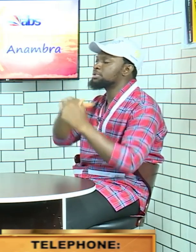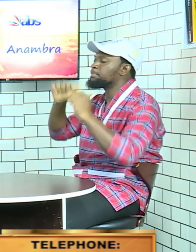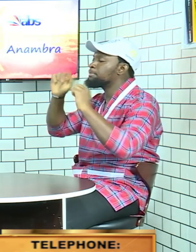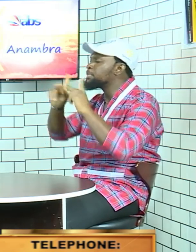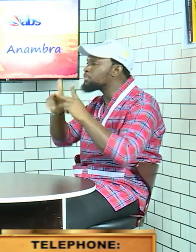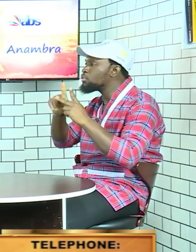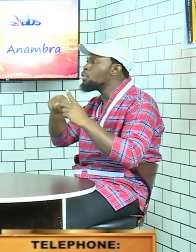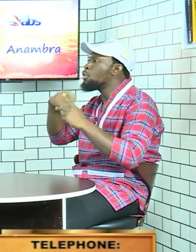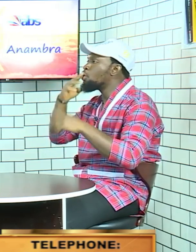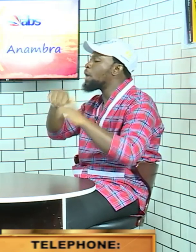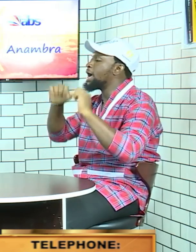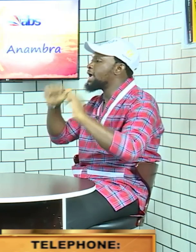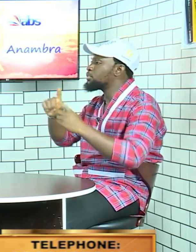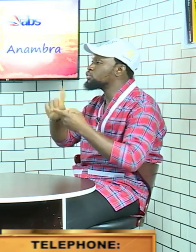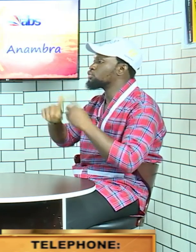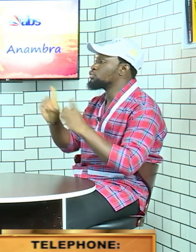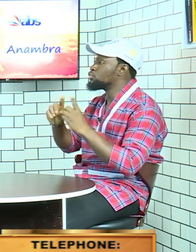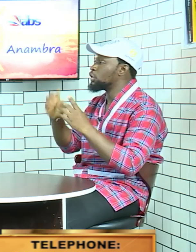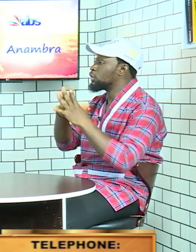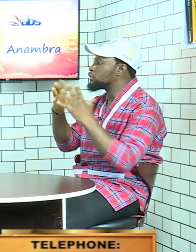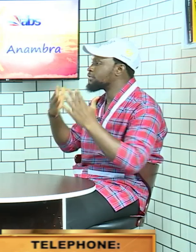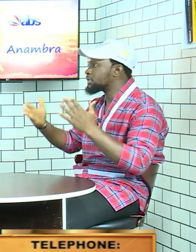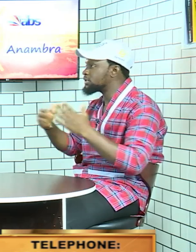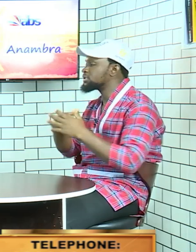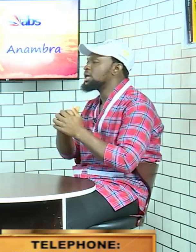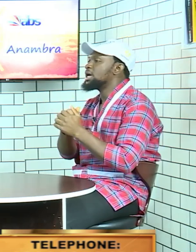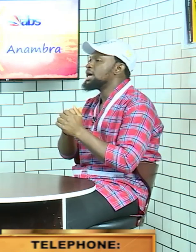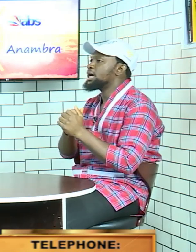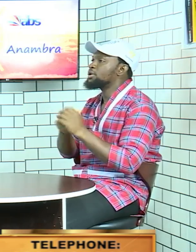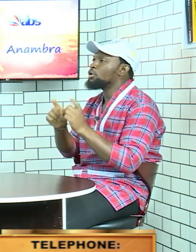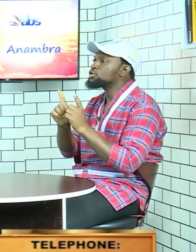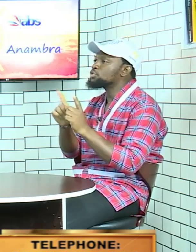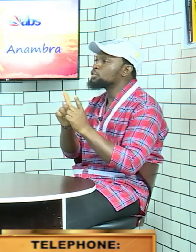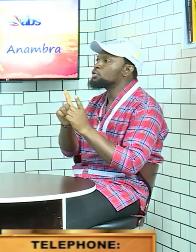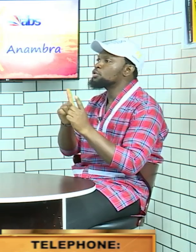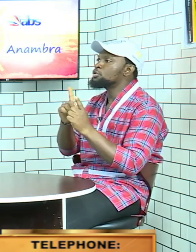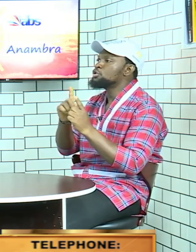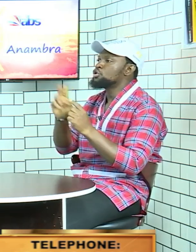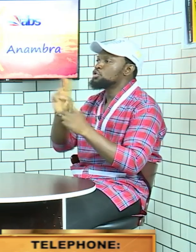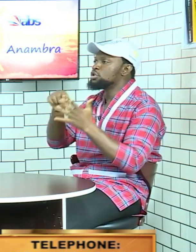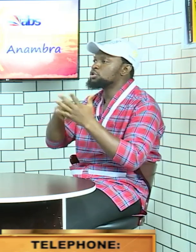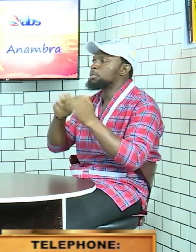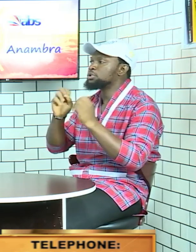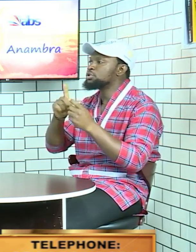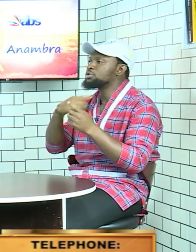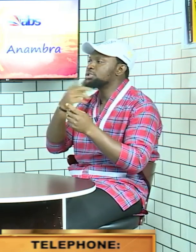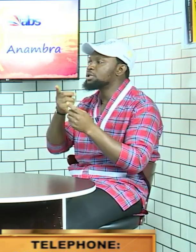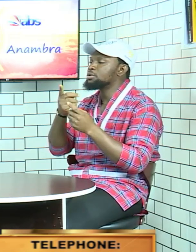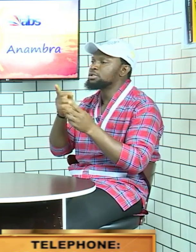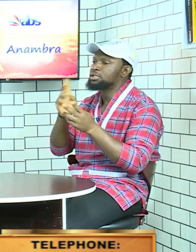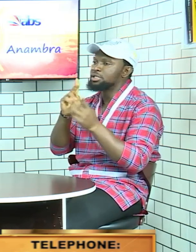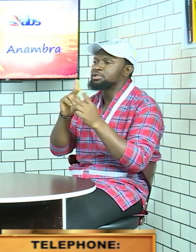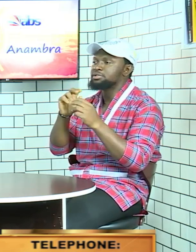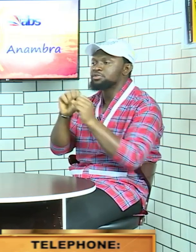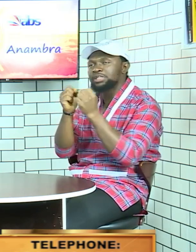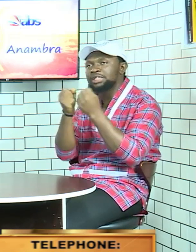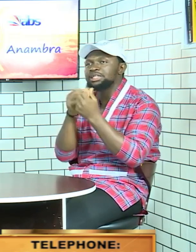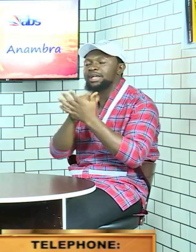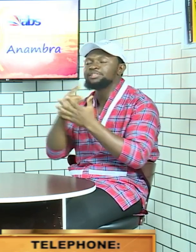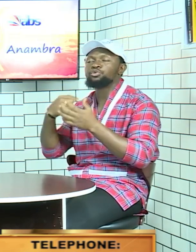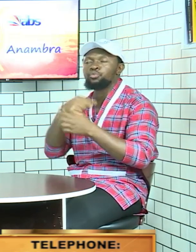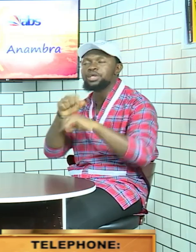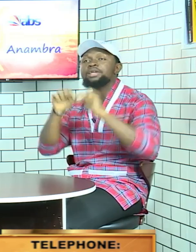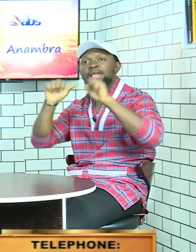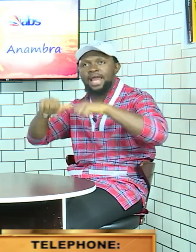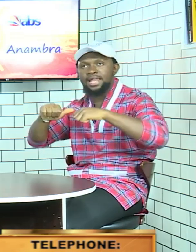us people who are able to do a lot of things, and also use this opportunity to tell the society